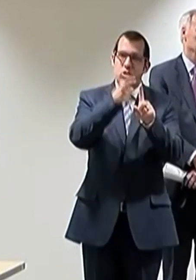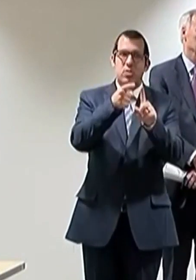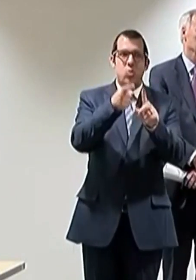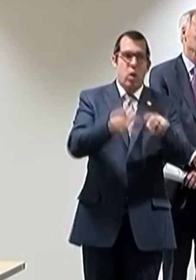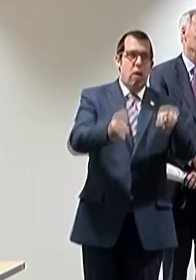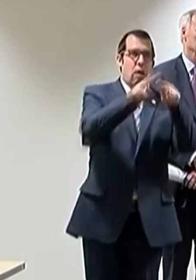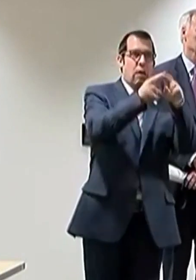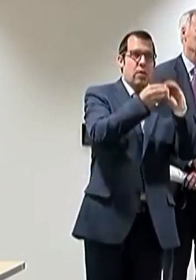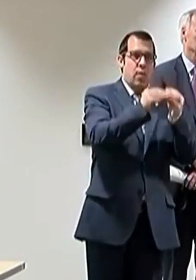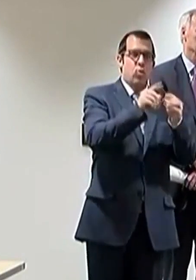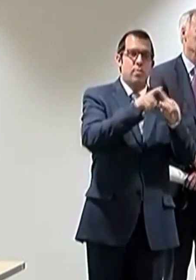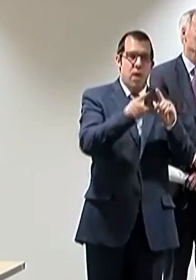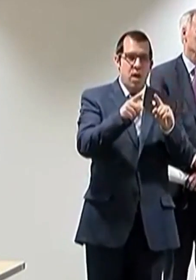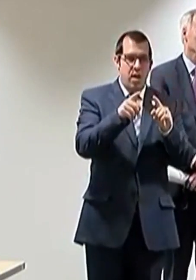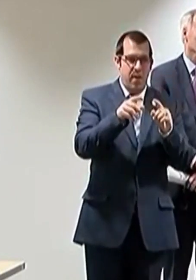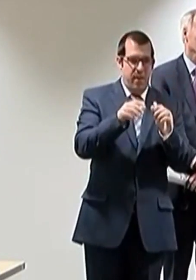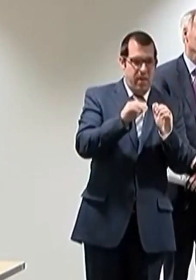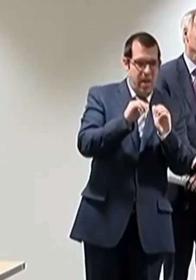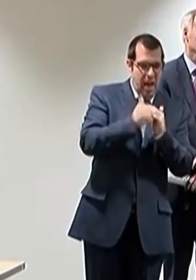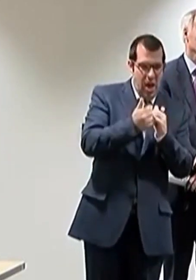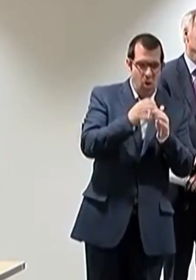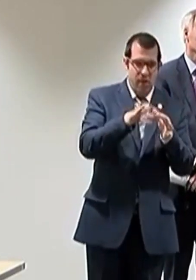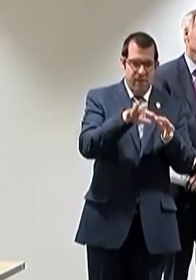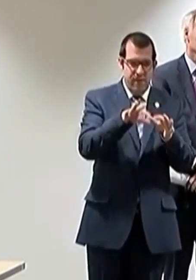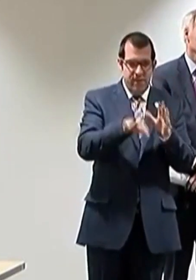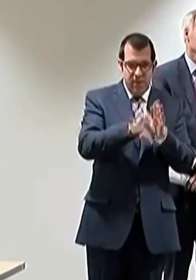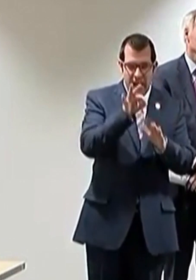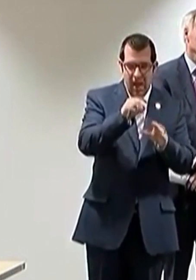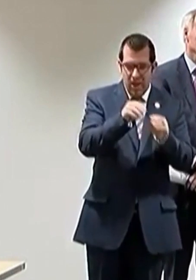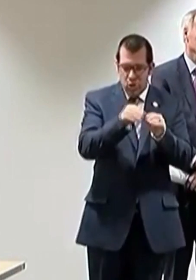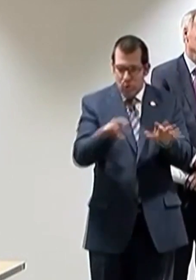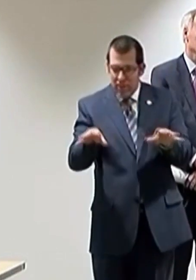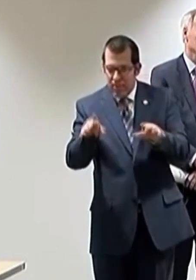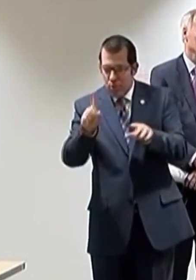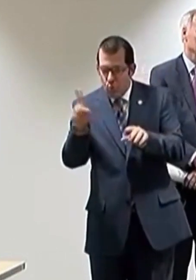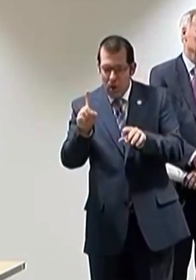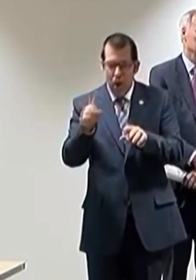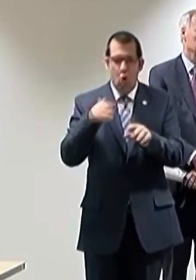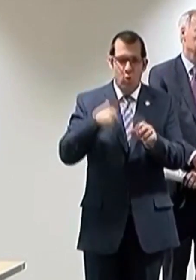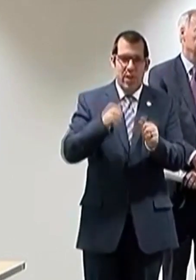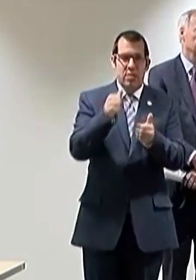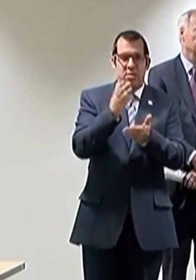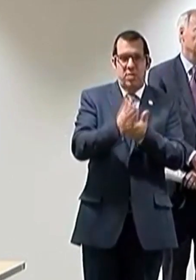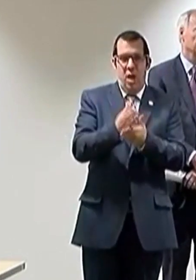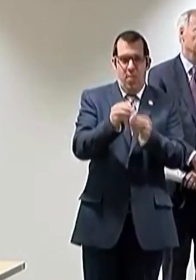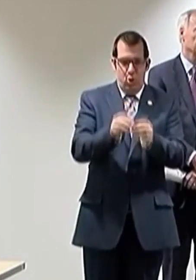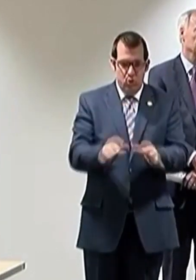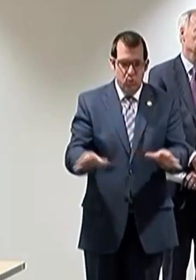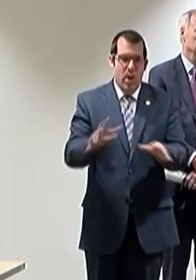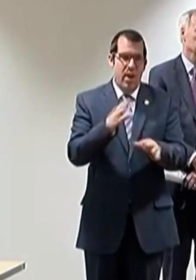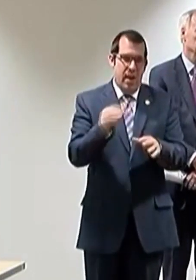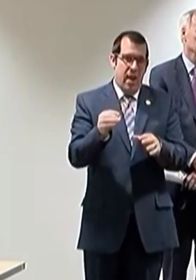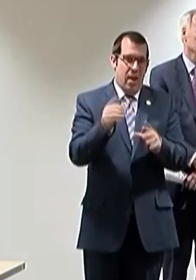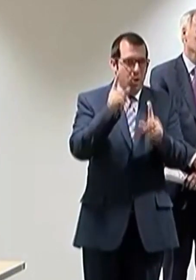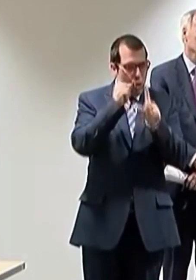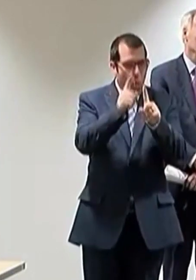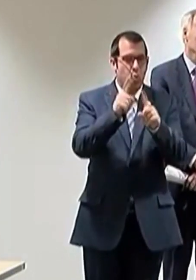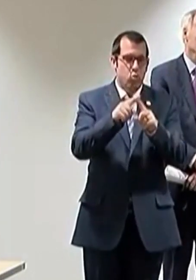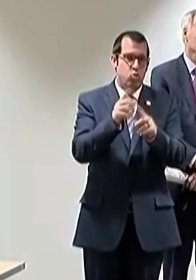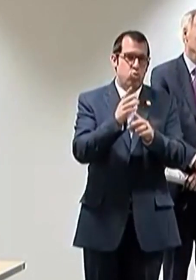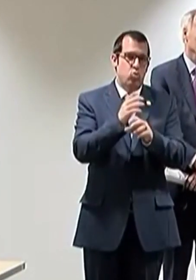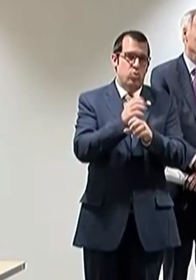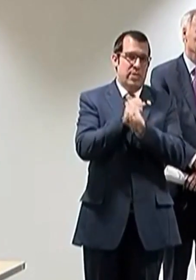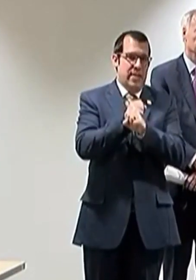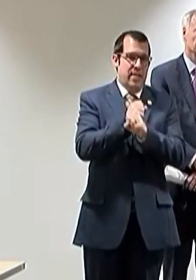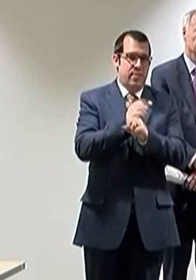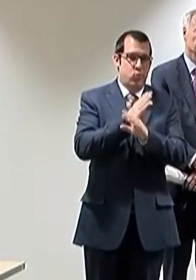to identify chains of transmission so that we can stop the spread of COVID-19 and ultimately to save lives. Of